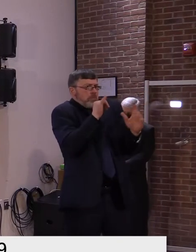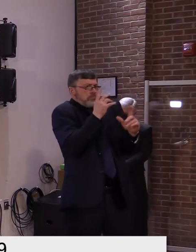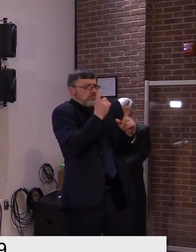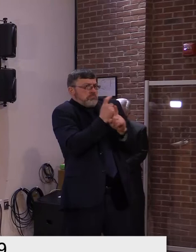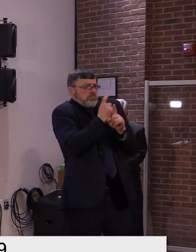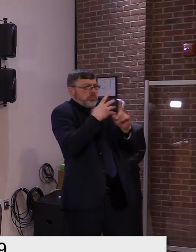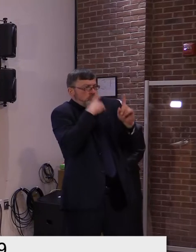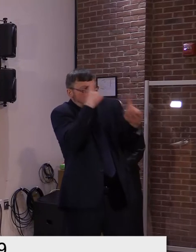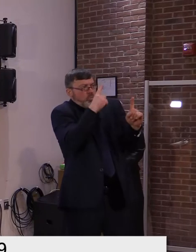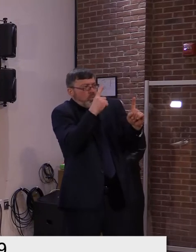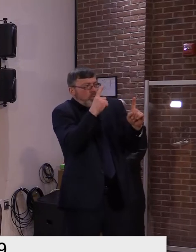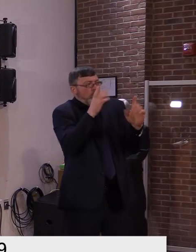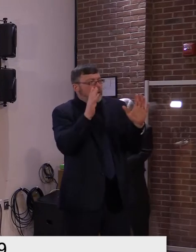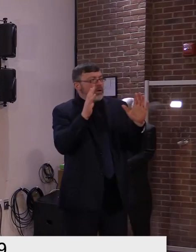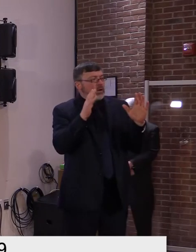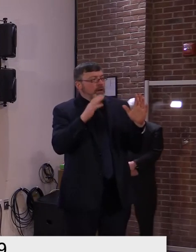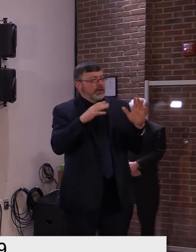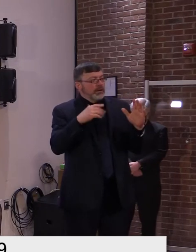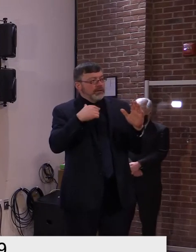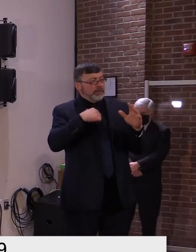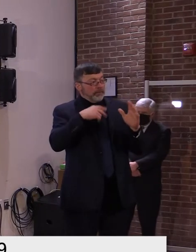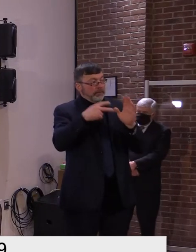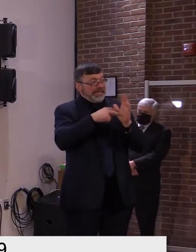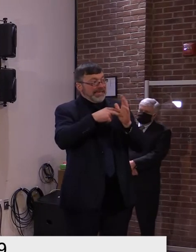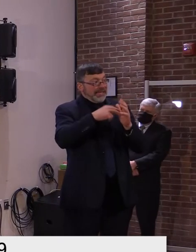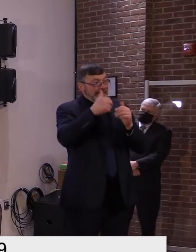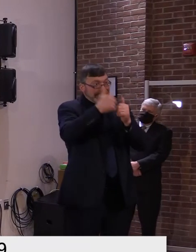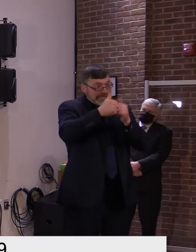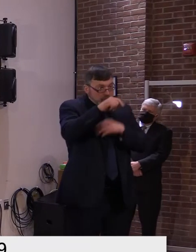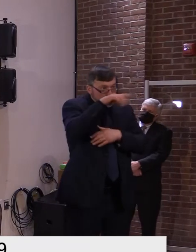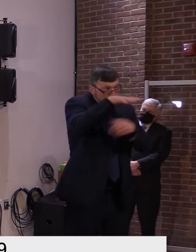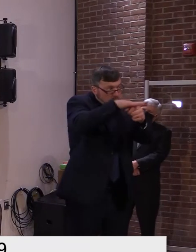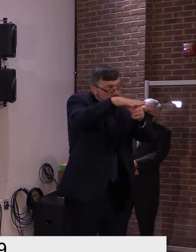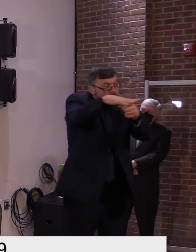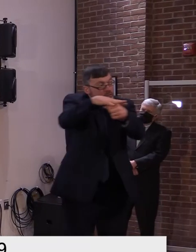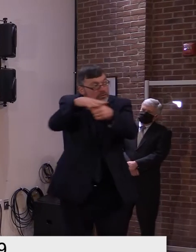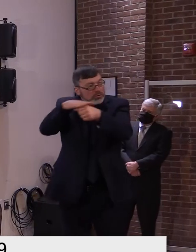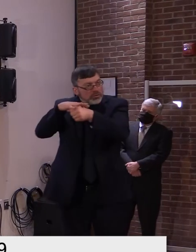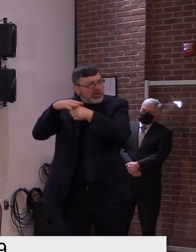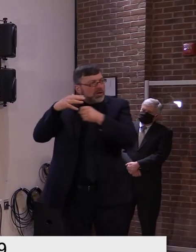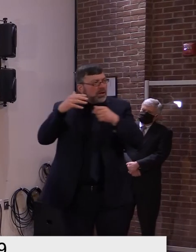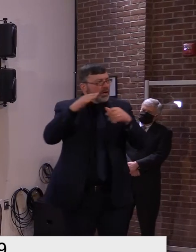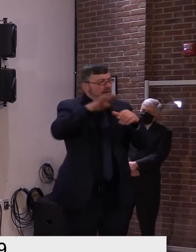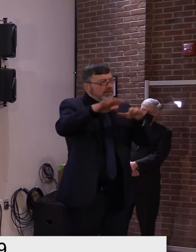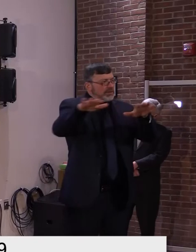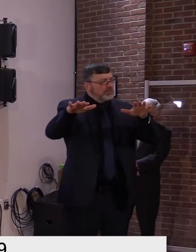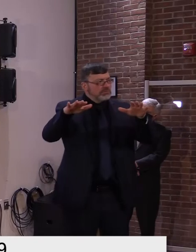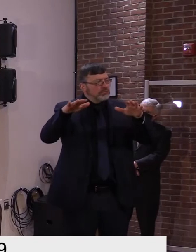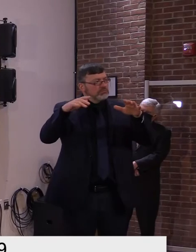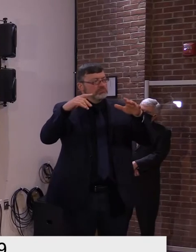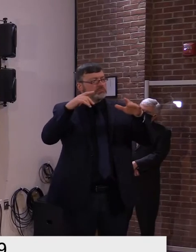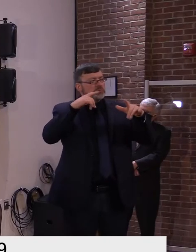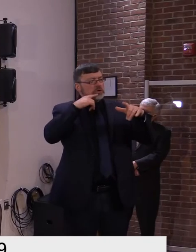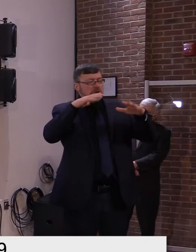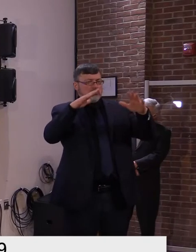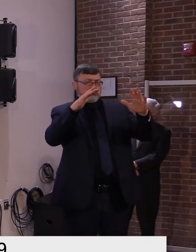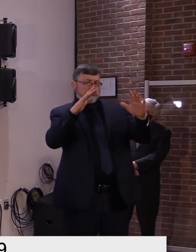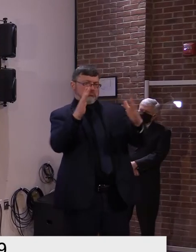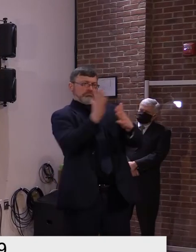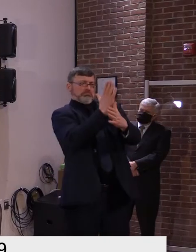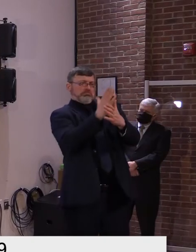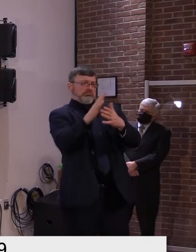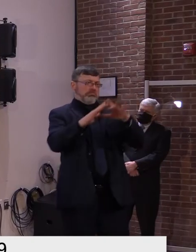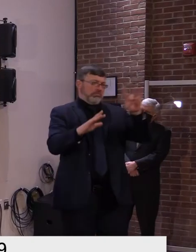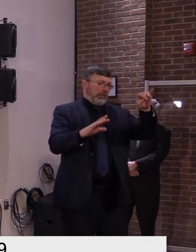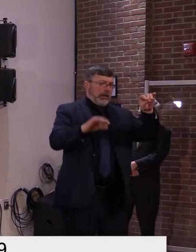facility-by-facility rate, but it's always in the 80s and 90% range. For the staff,